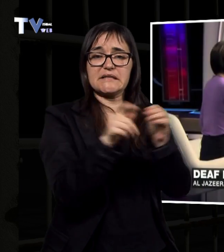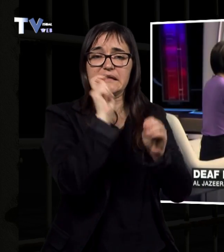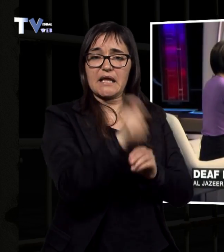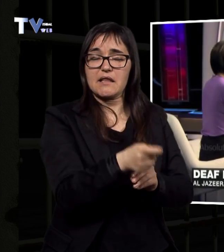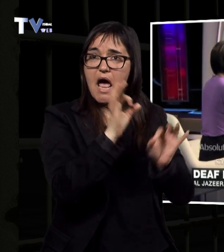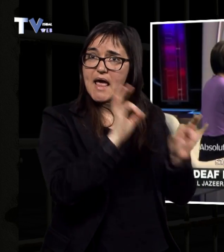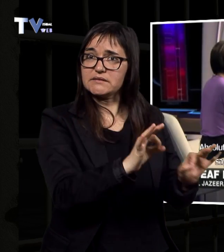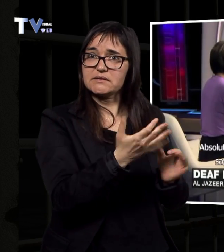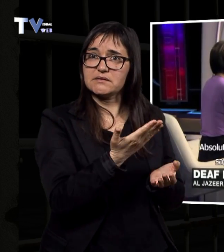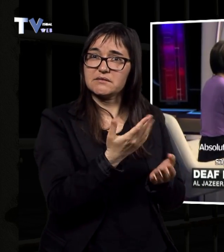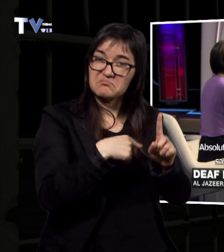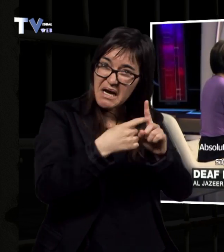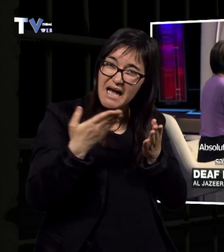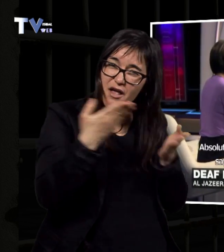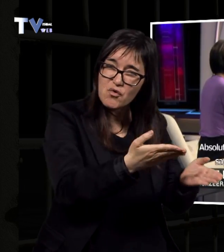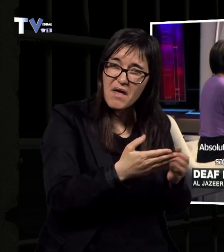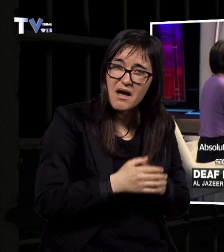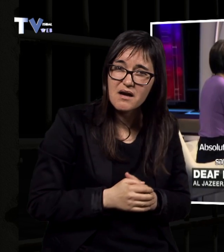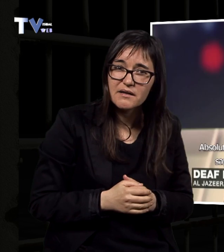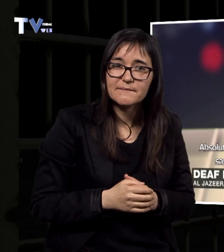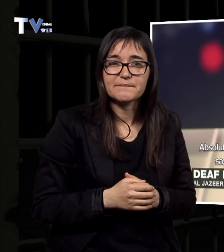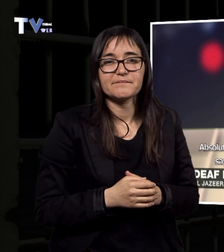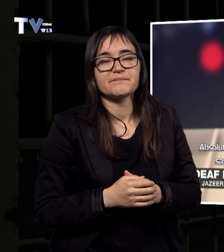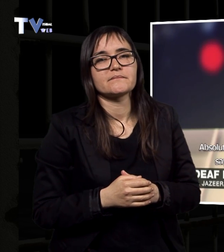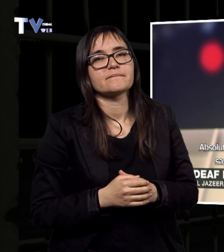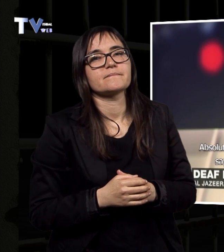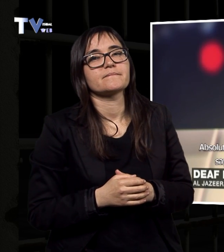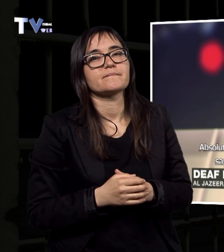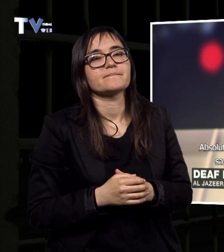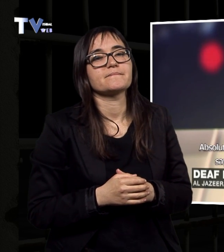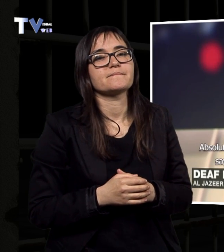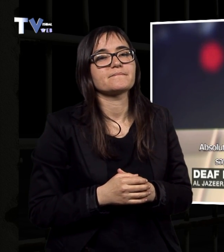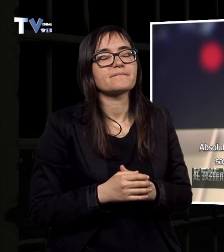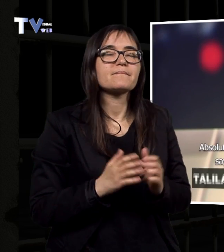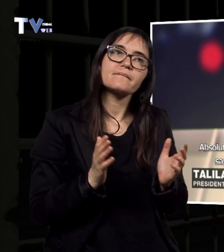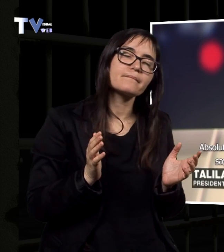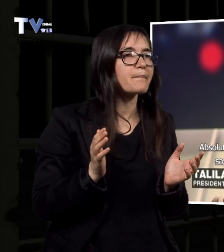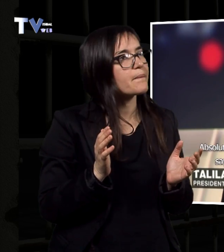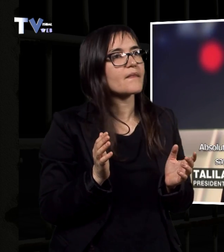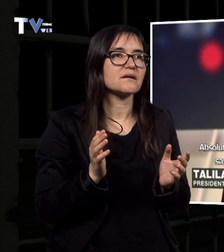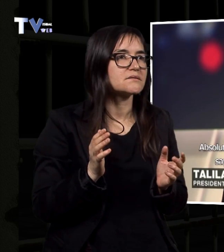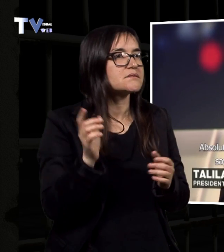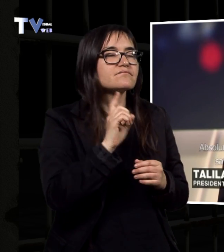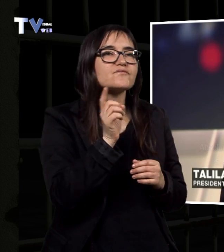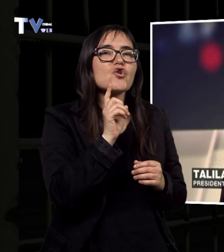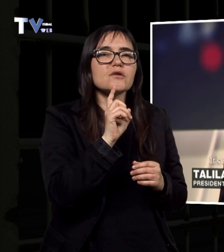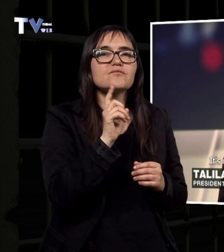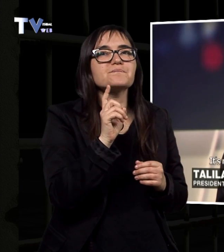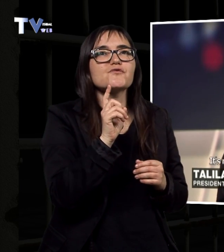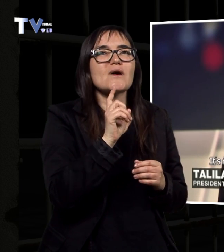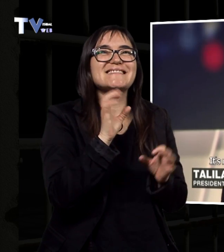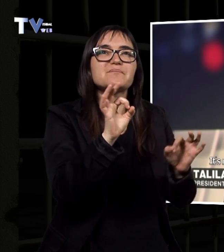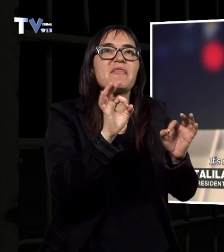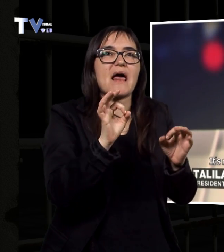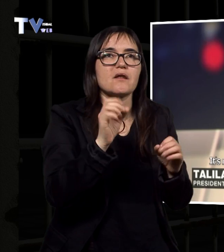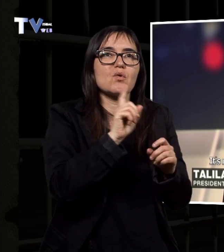rulings as we've talked about already? Absolutely, and it's not additional, people would say additional favors or